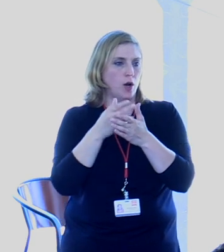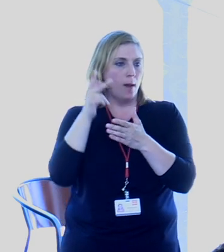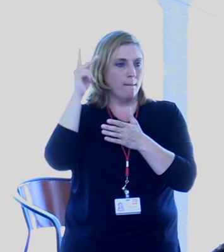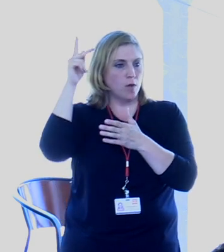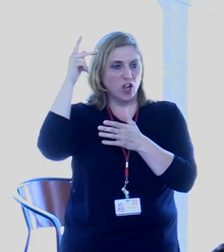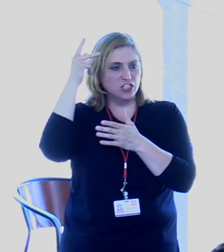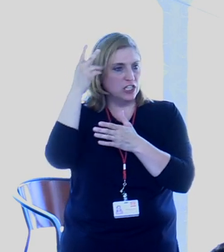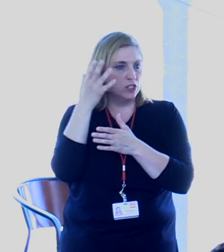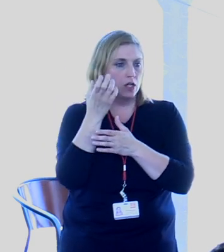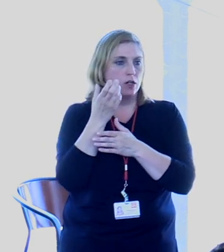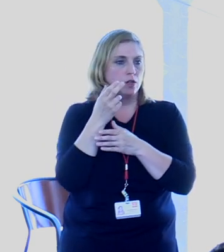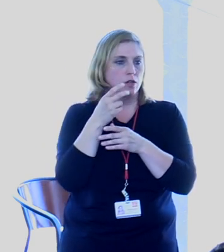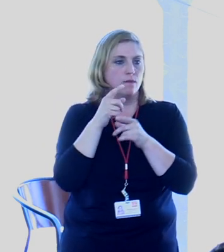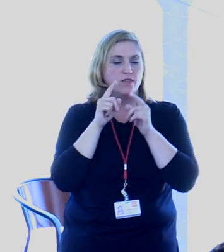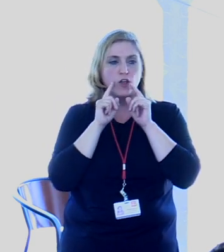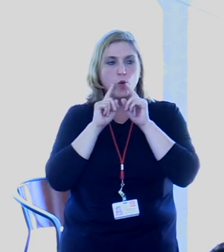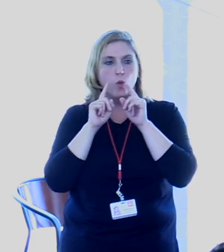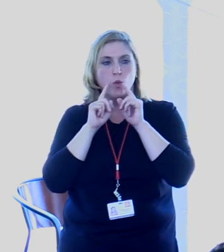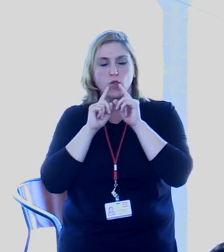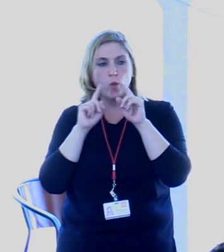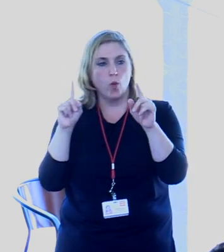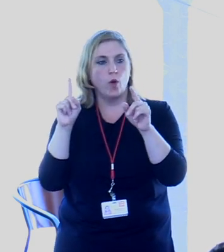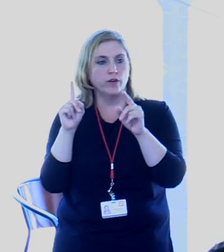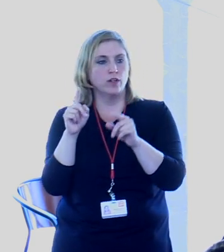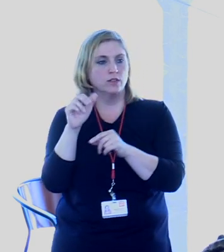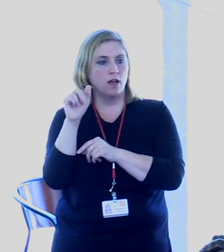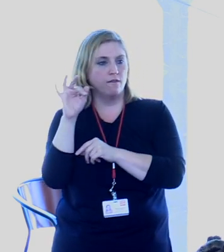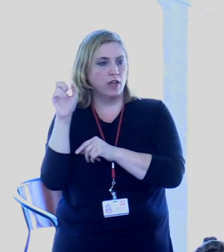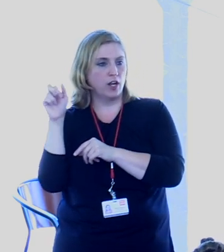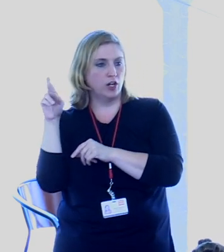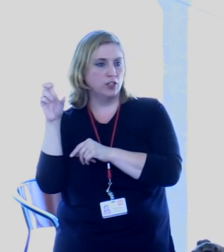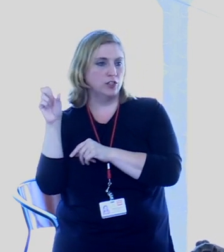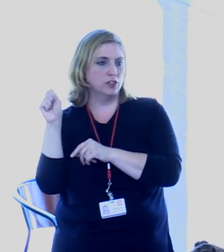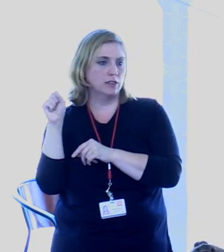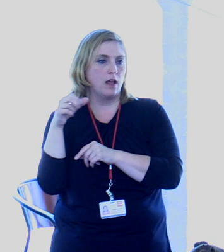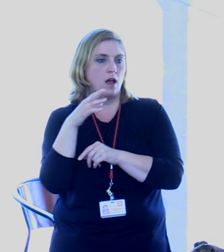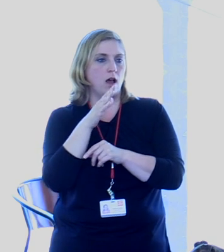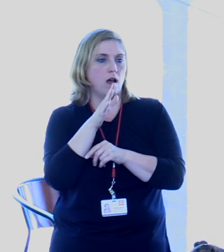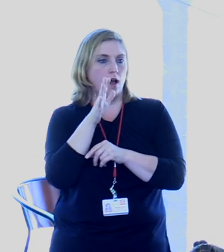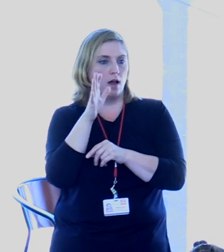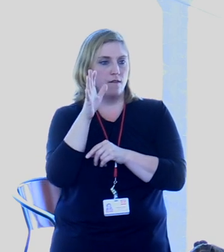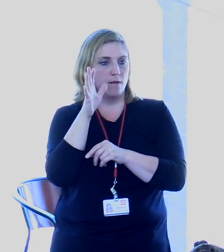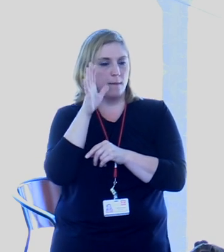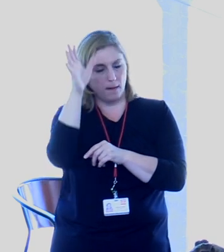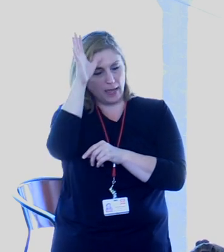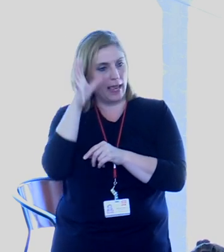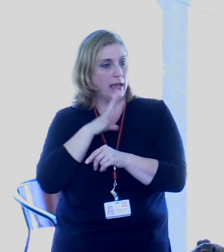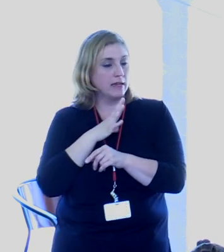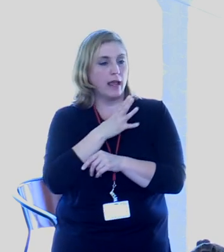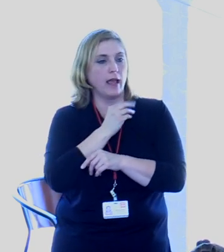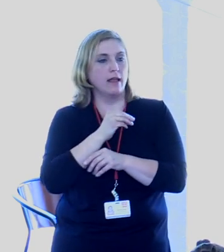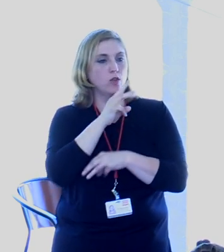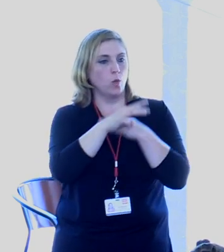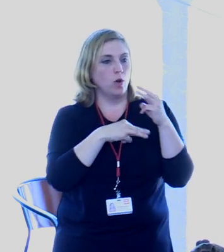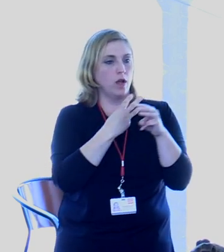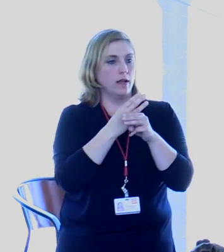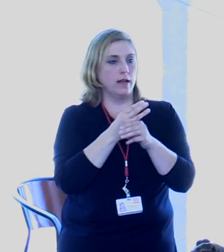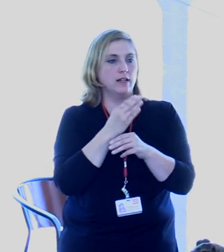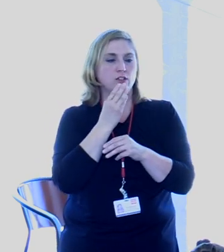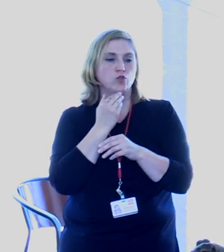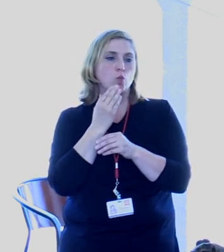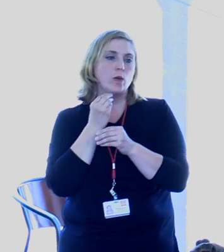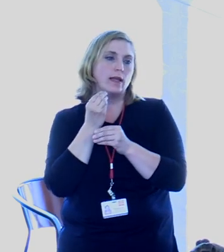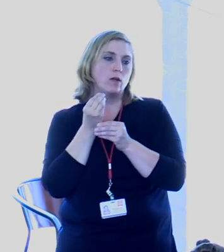politician, orders the affairs of men, orders the affairs of the world in a sweet way, with a sweet